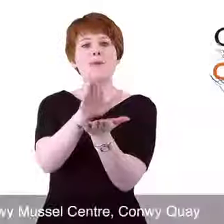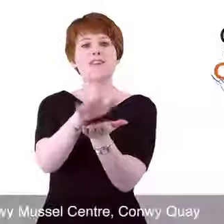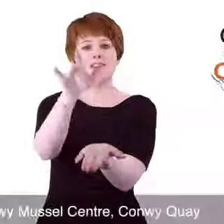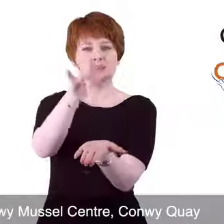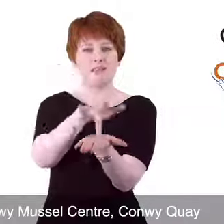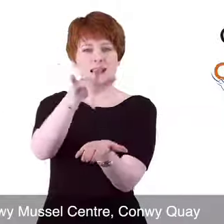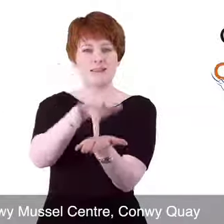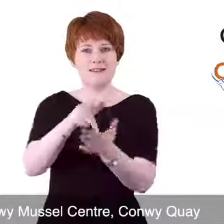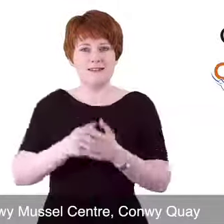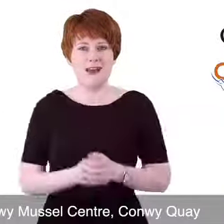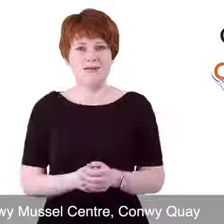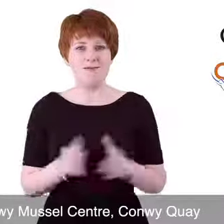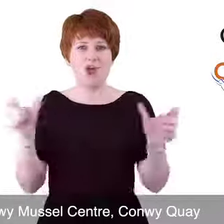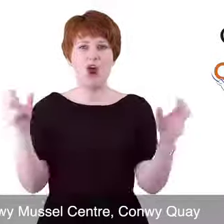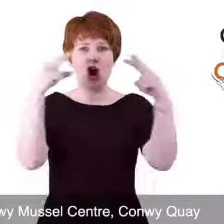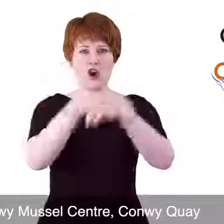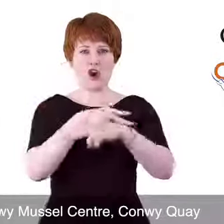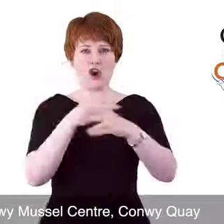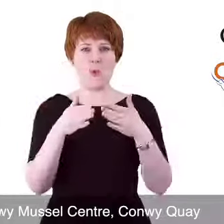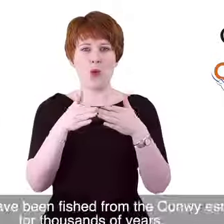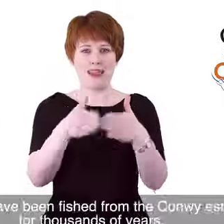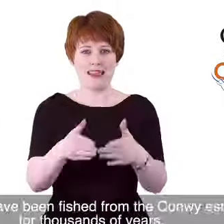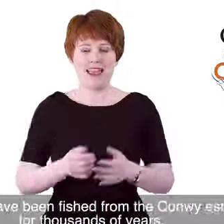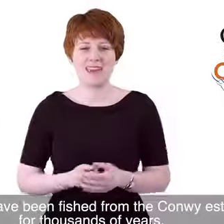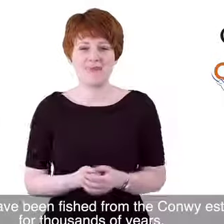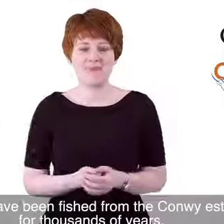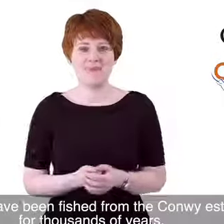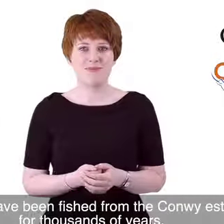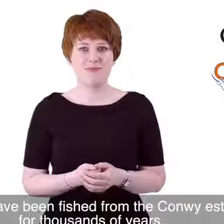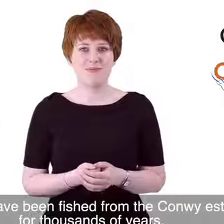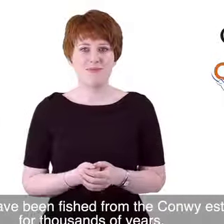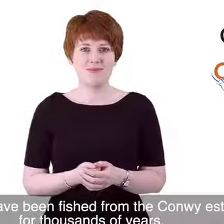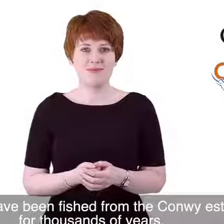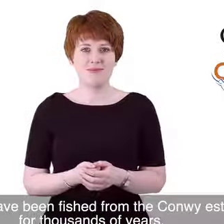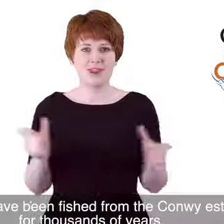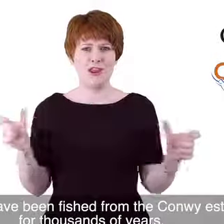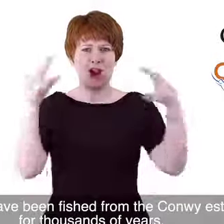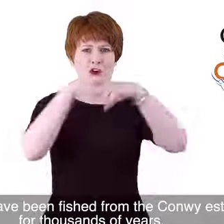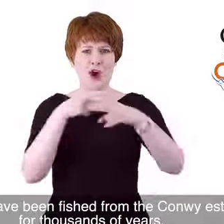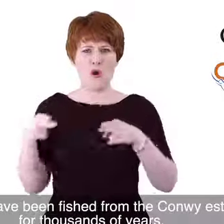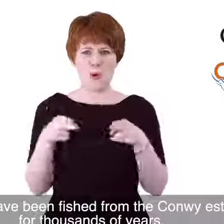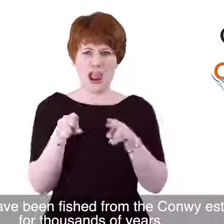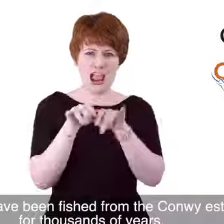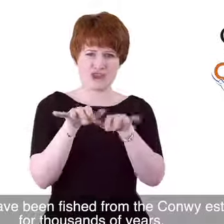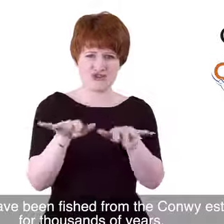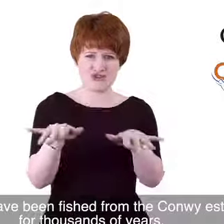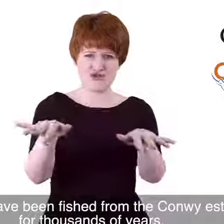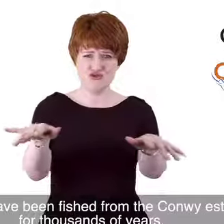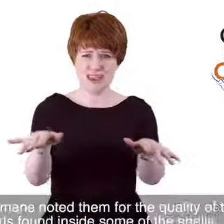Conwy Mussel Centre, Conwy, Quay. Mussels have been fished from the Conwy estuary for thousands of years. The Romans noted